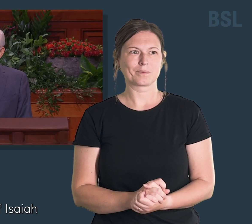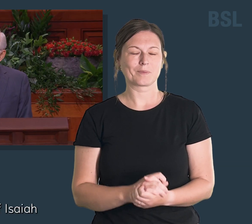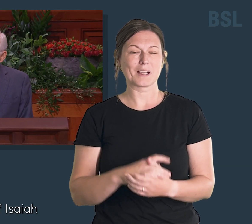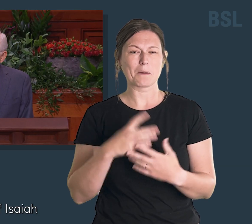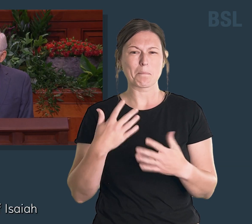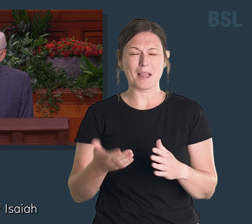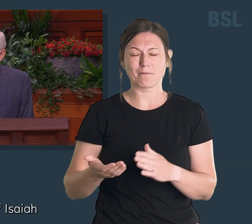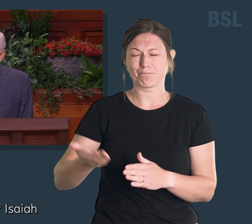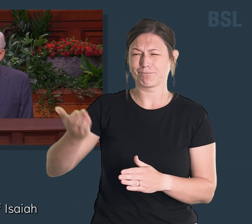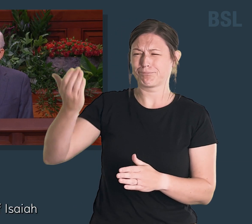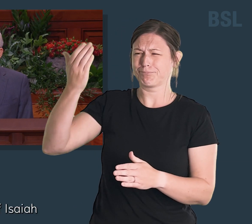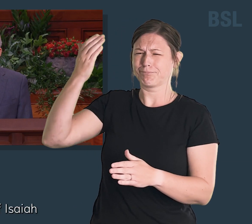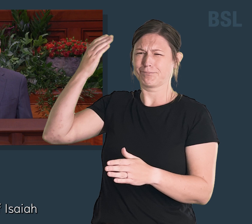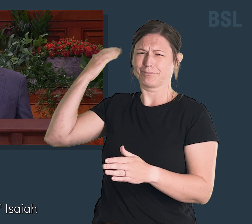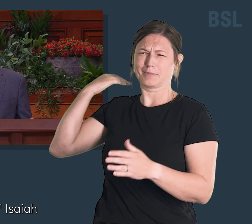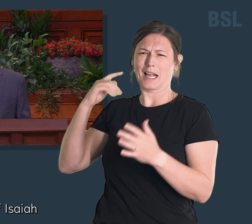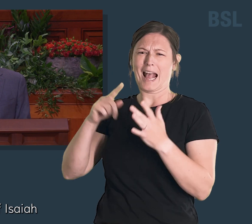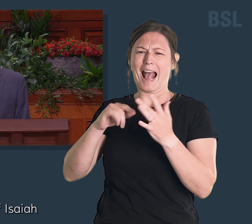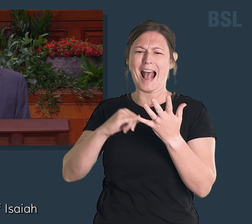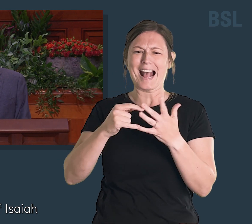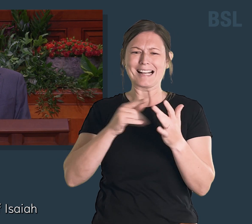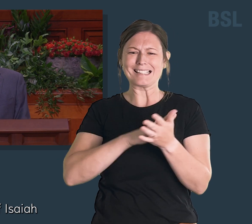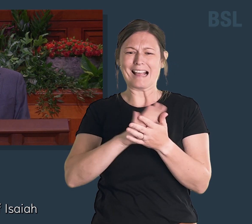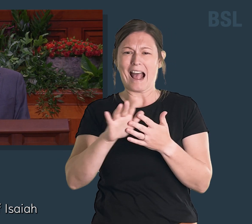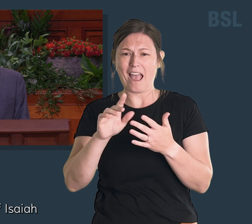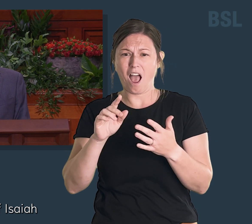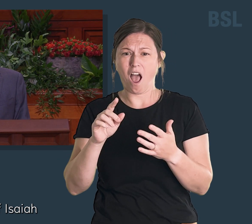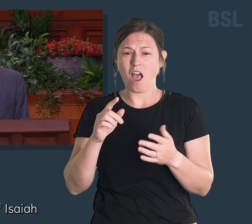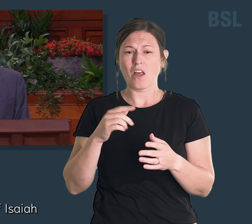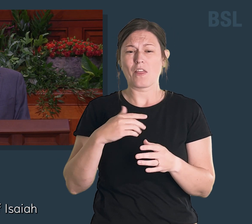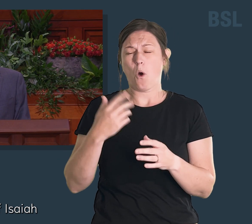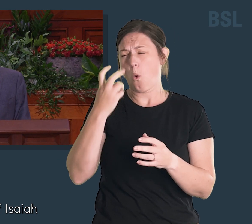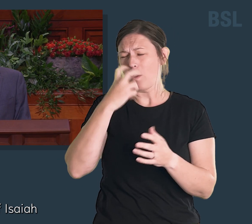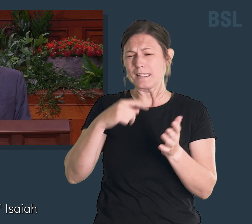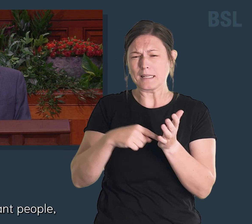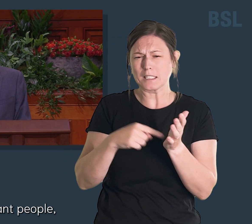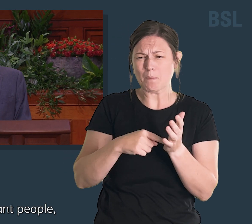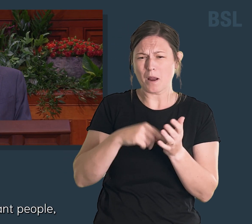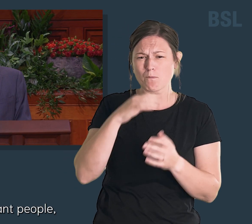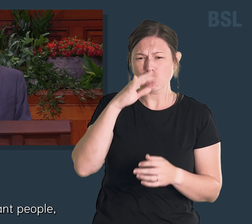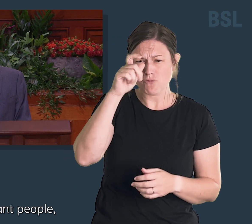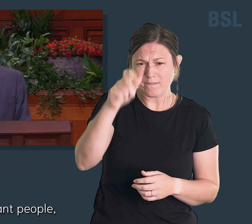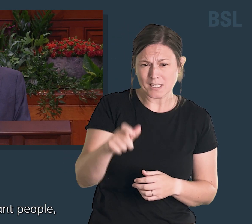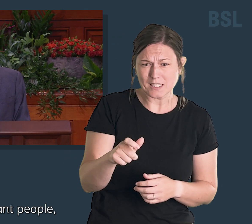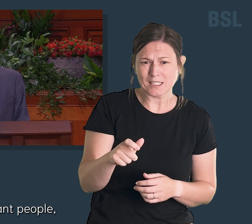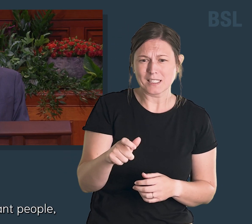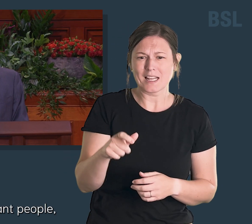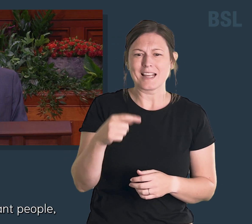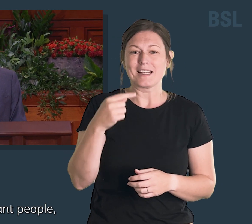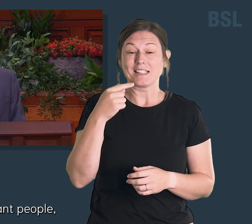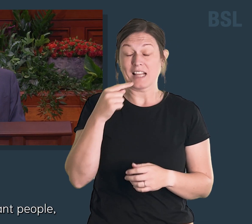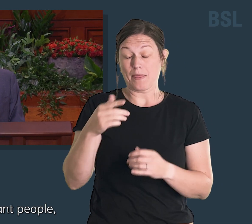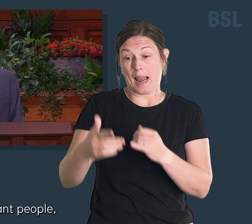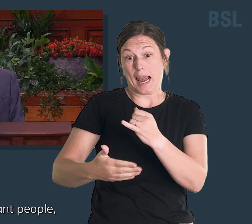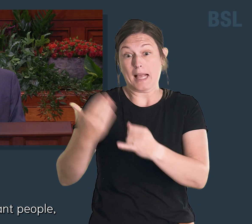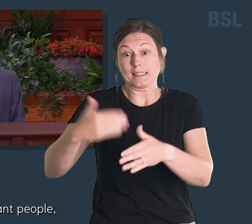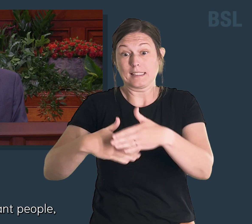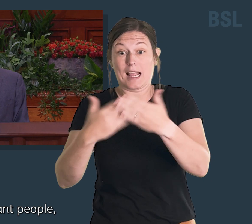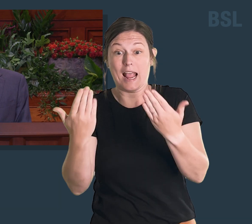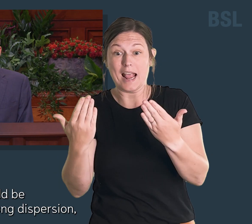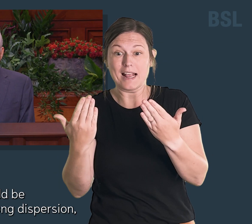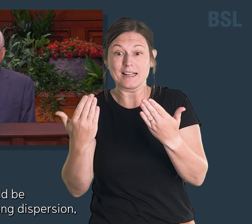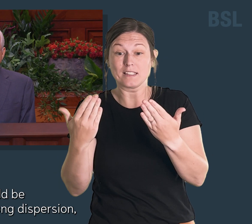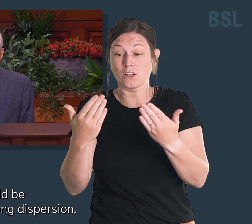It has been prophesied since at least the days of Isaiah that in the latter days the Lord's ancient covenant